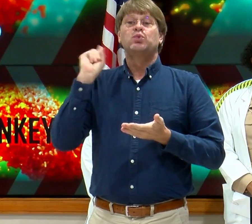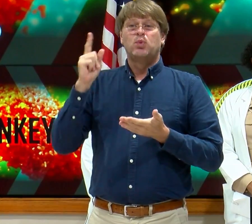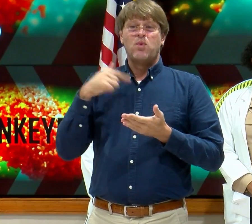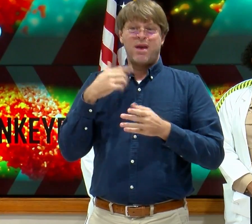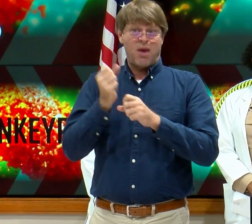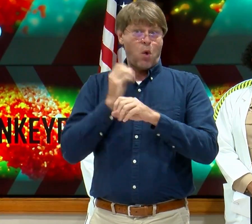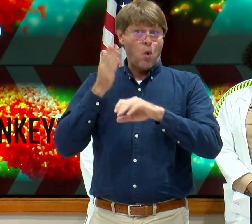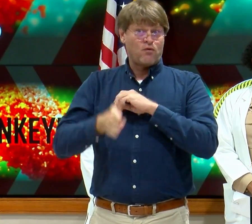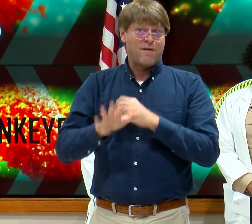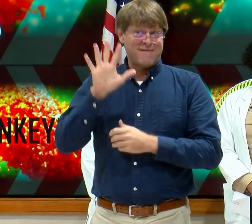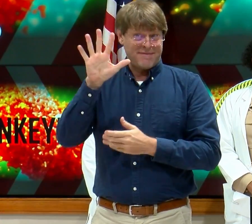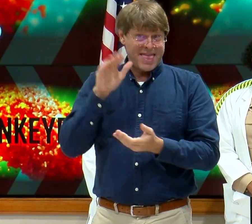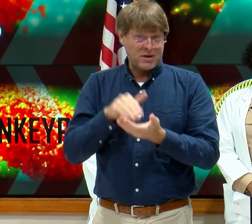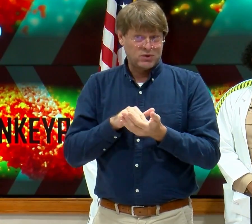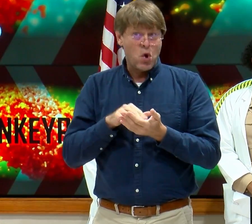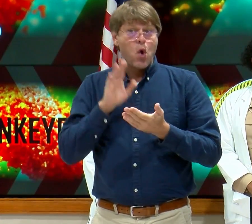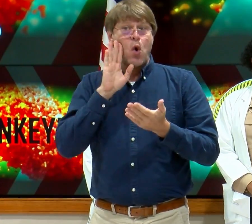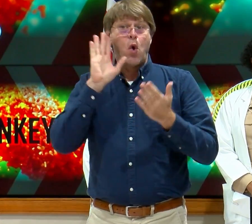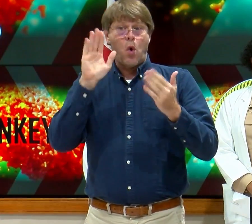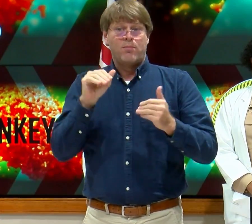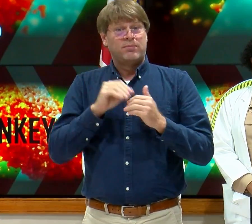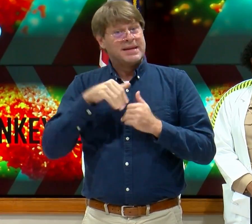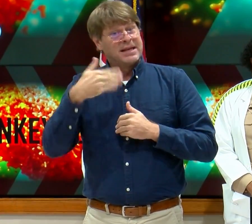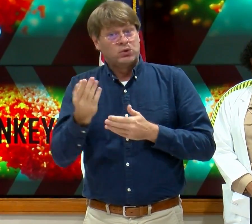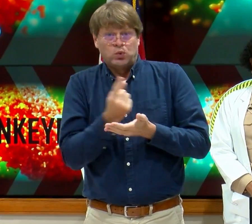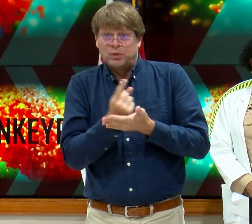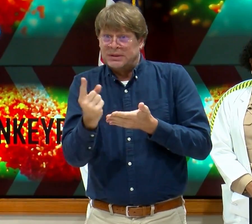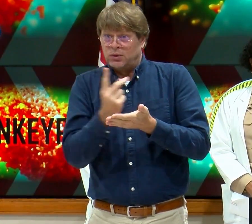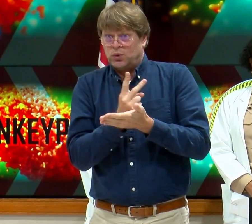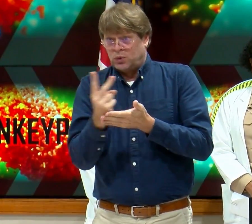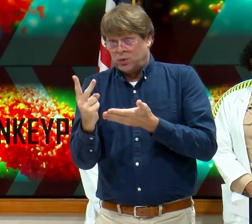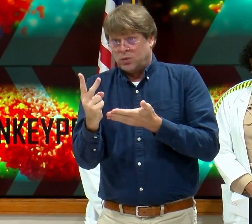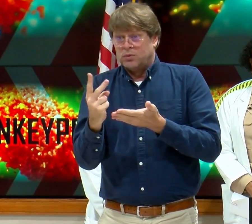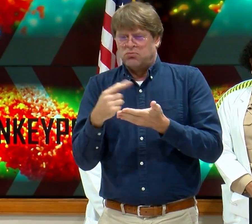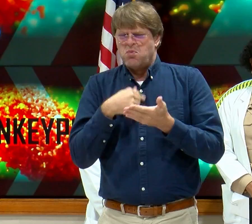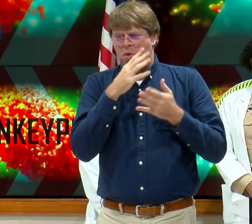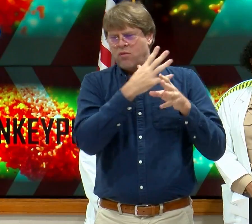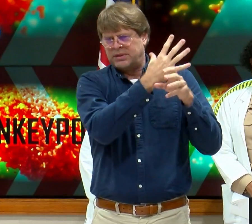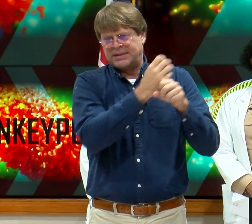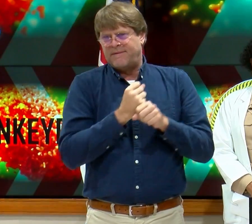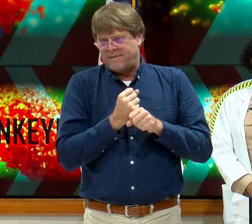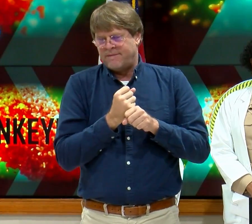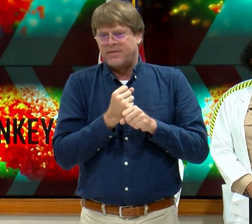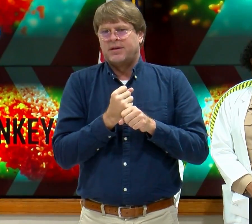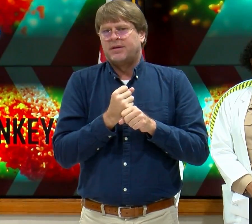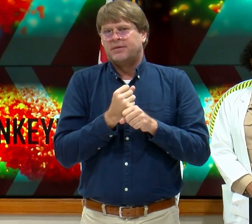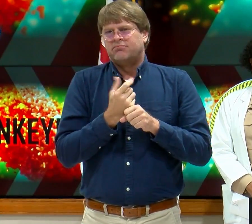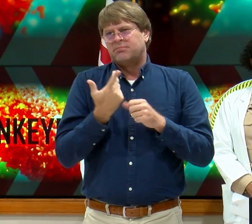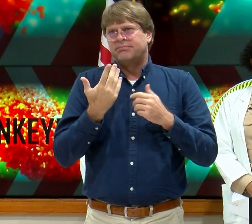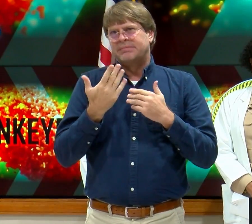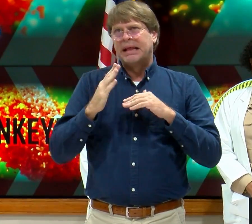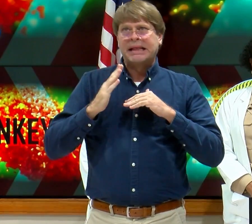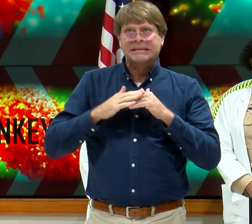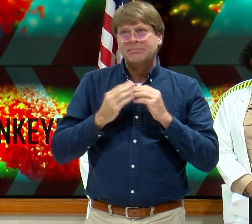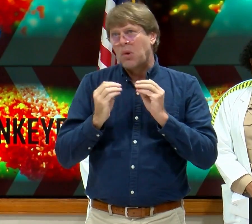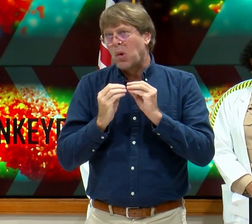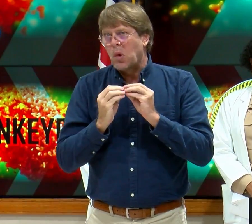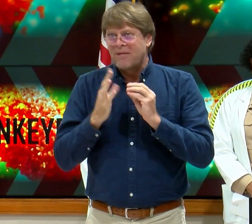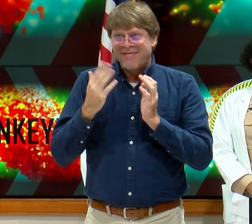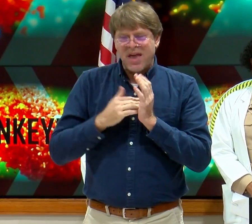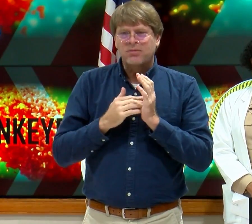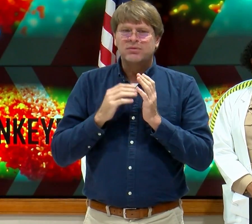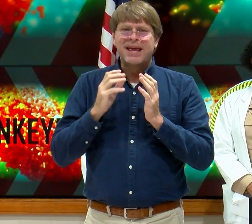over 5,000. Hopefully in the next week or two we will receive at least that amount,